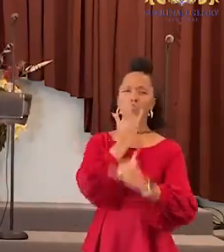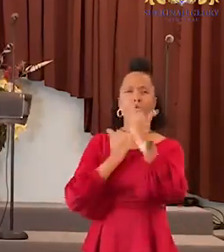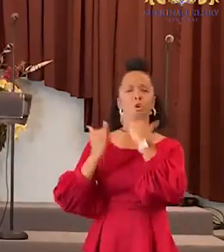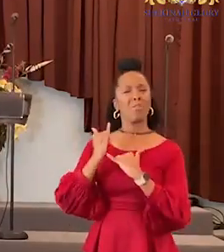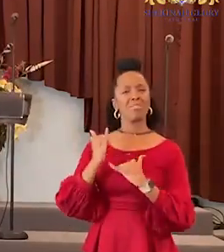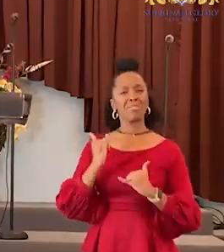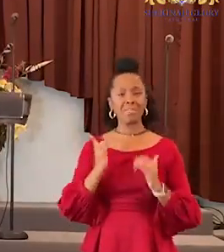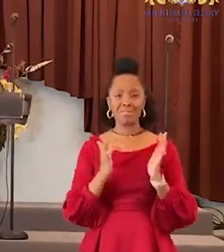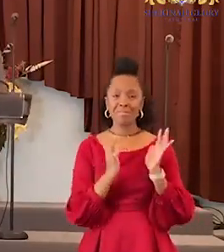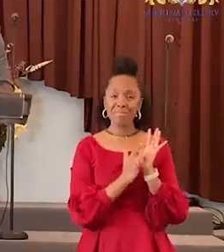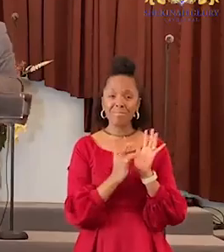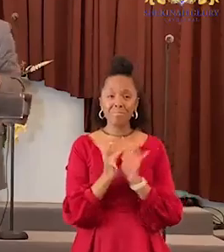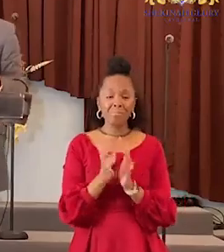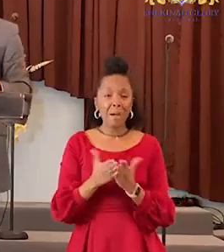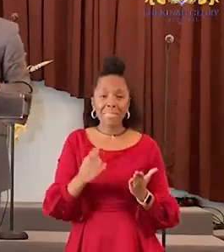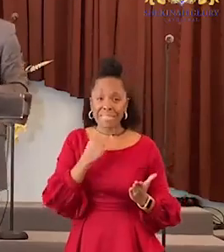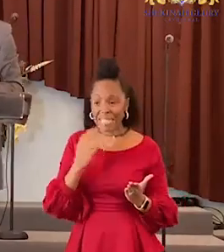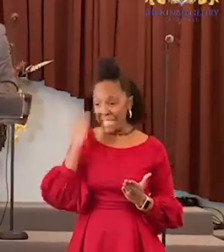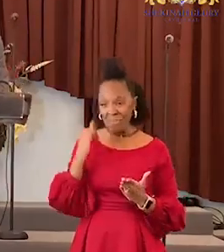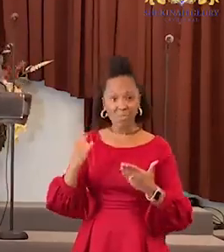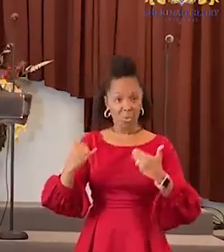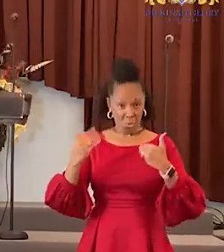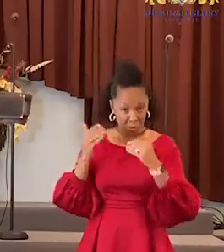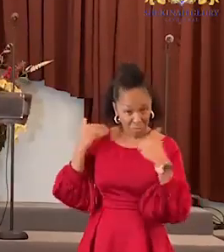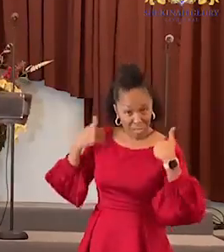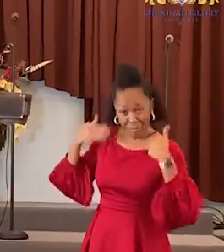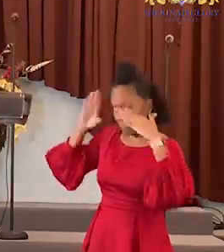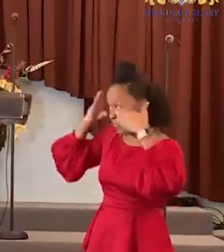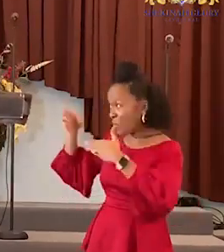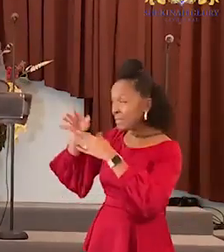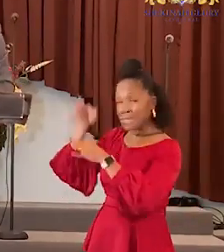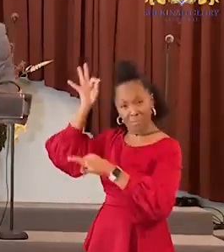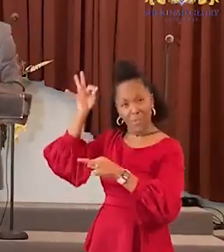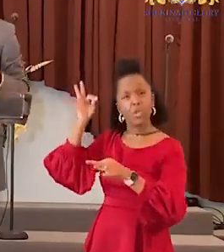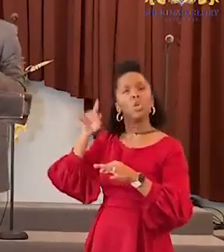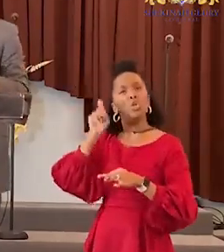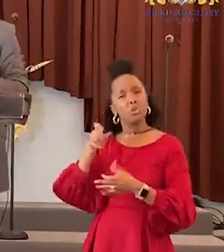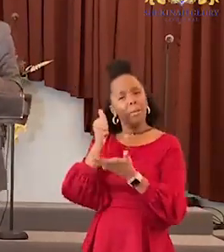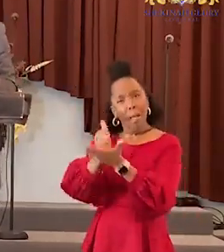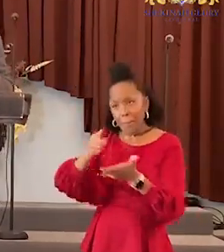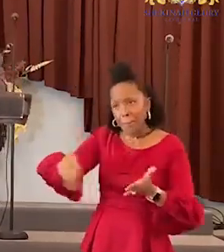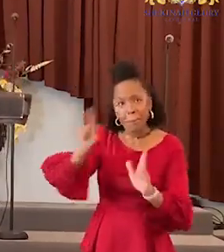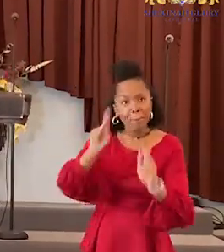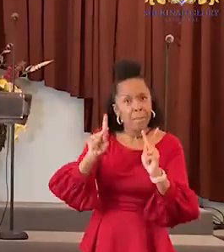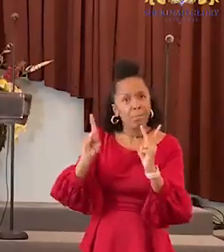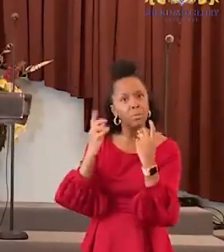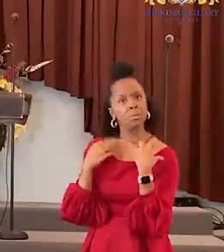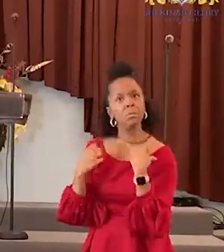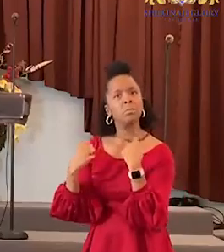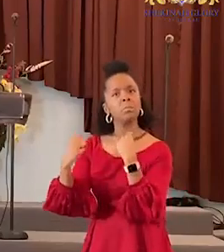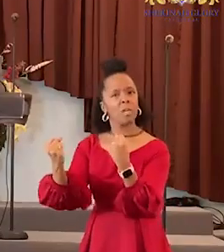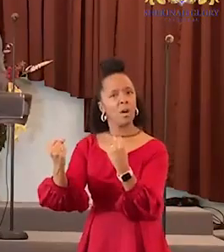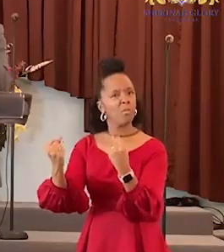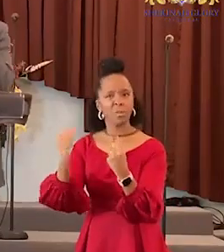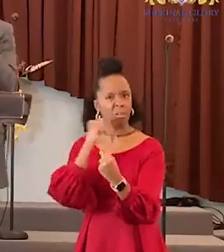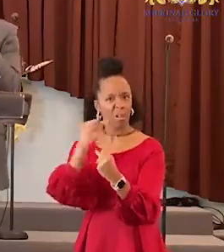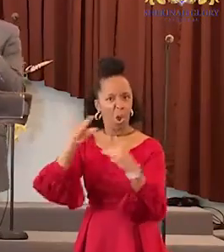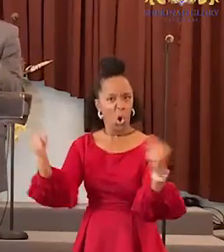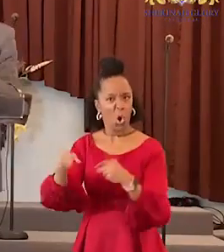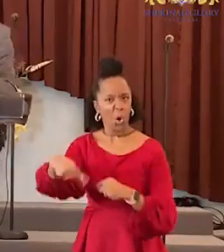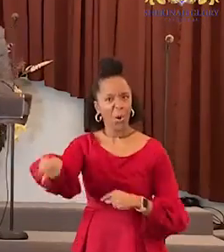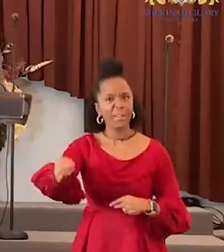one. They want to take advantage of him. They want to take what he worked hard for. They